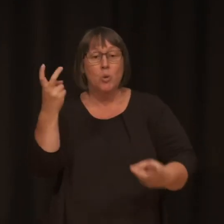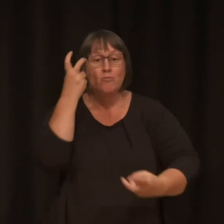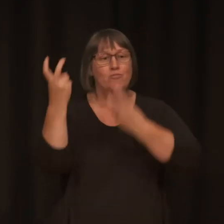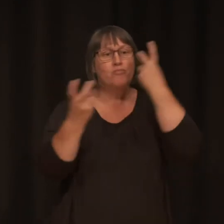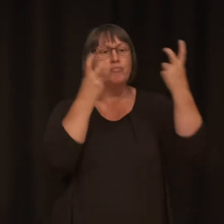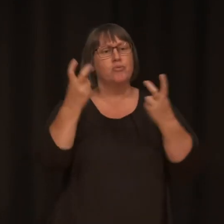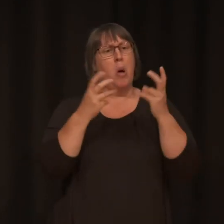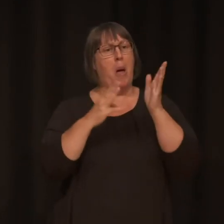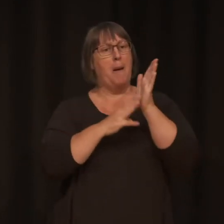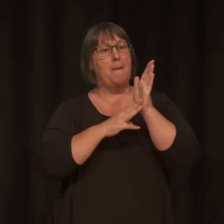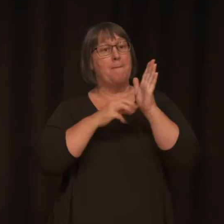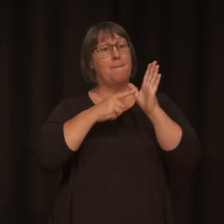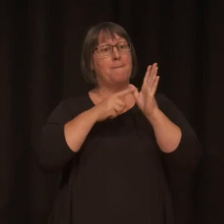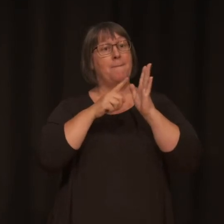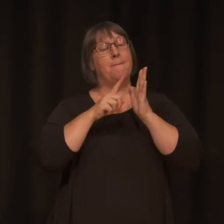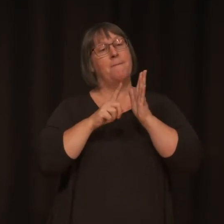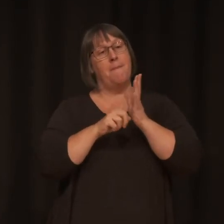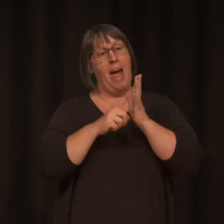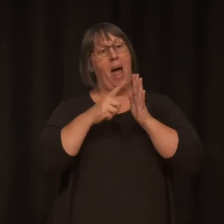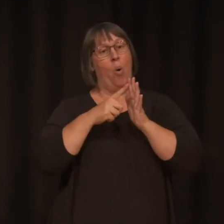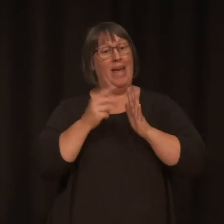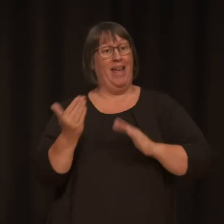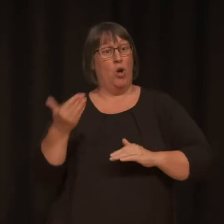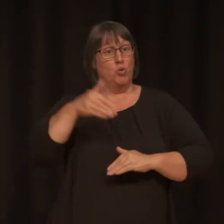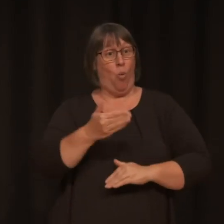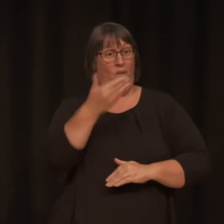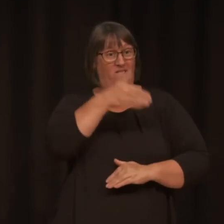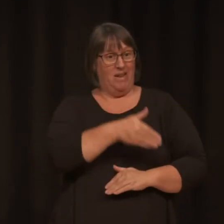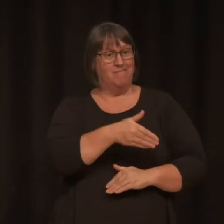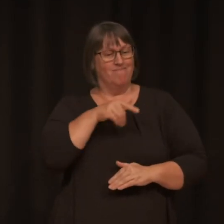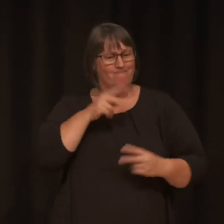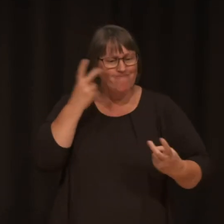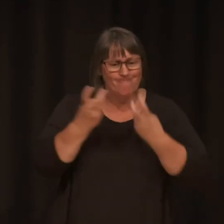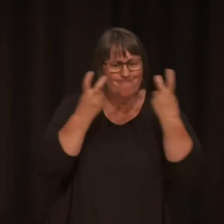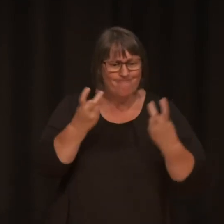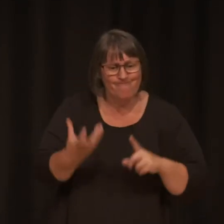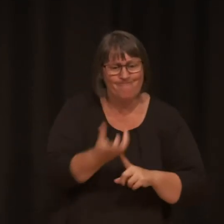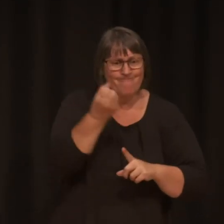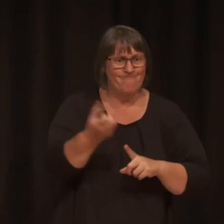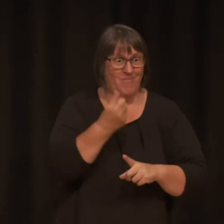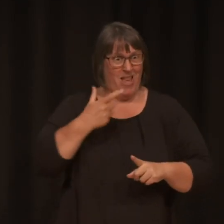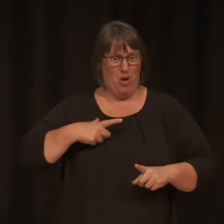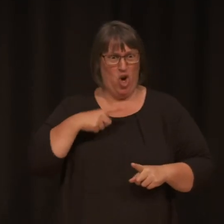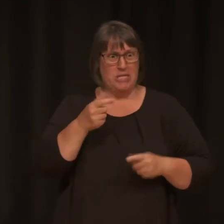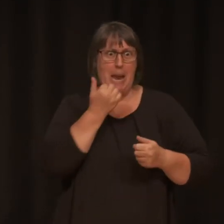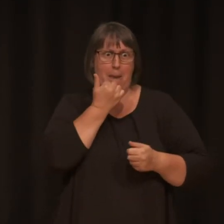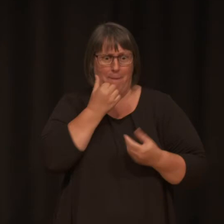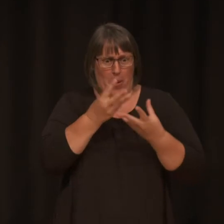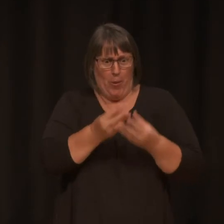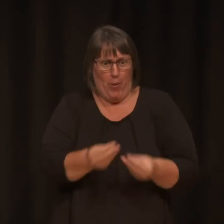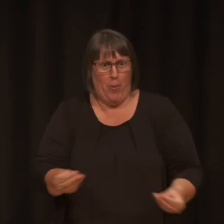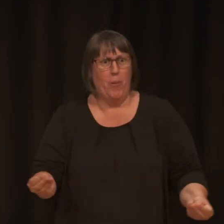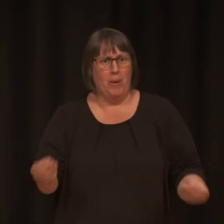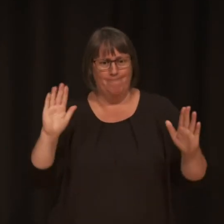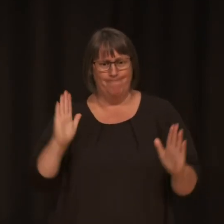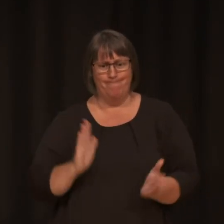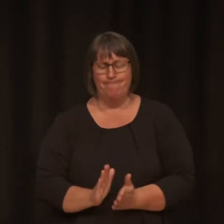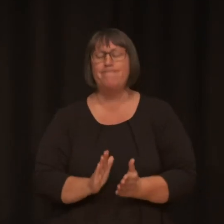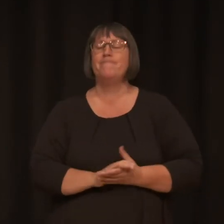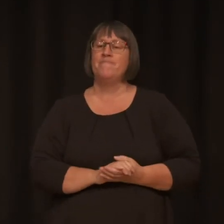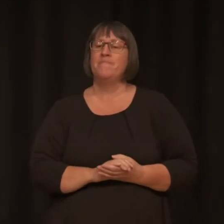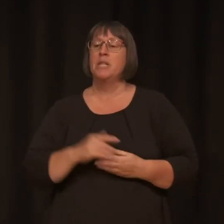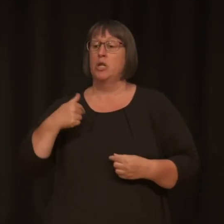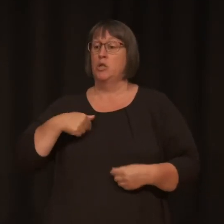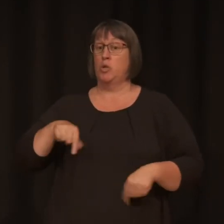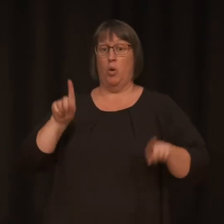and track Maui, which, as we know, are critically endangered. I'll turn now, though, to decisions taken by Cabinet